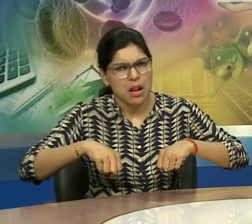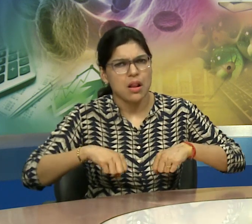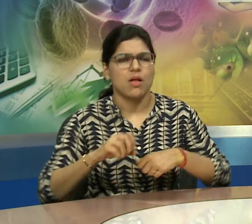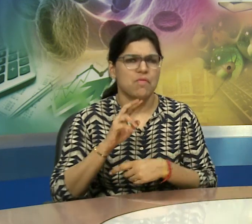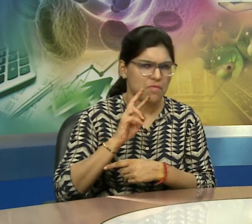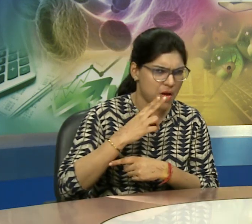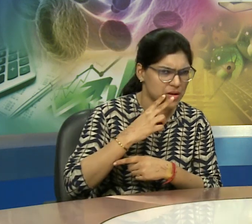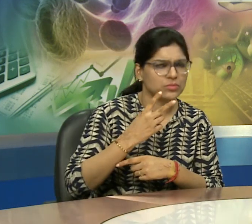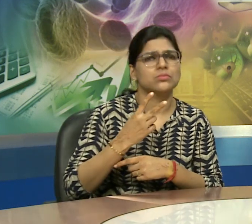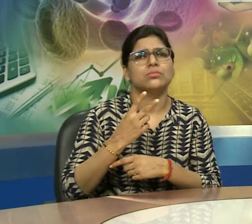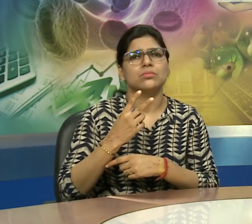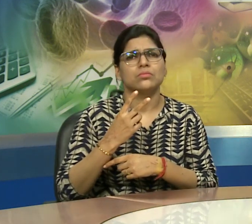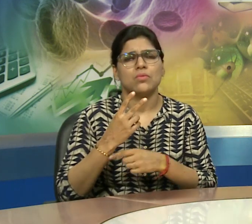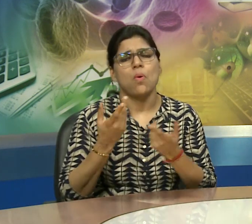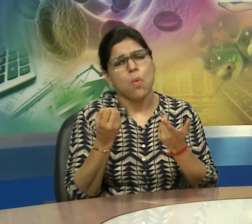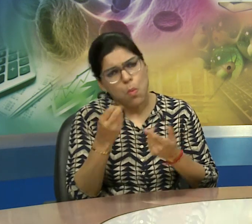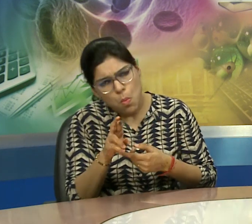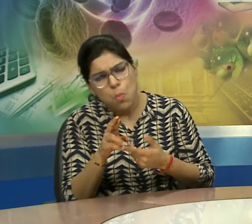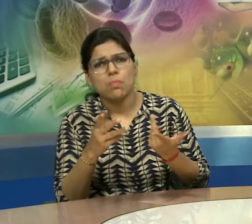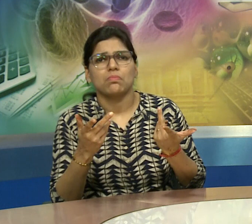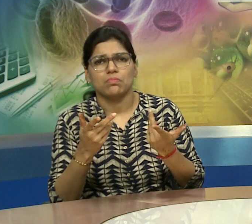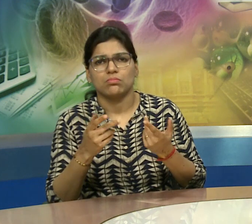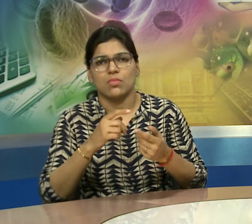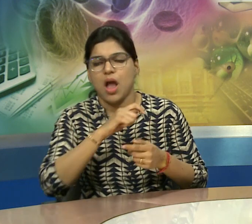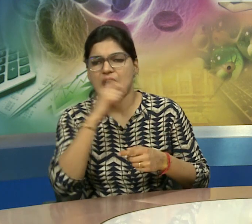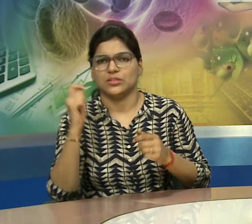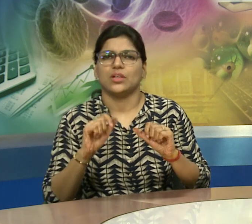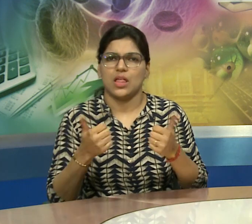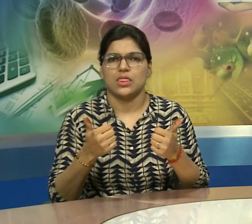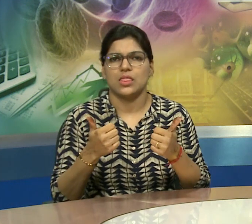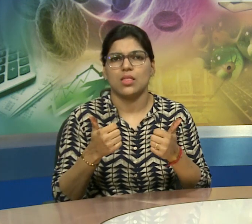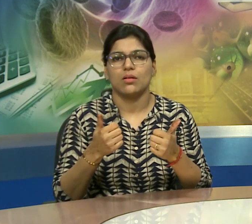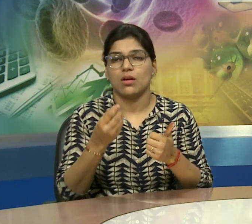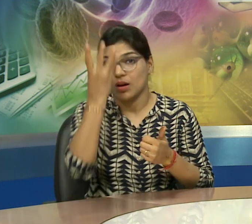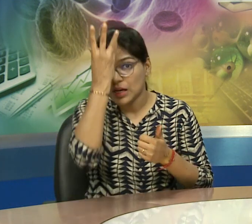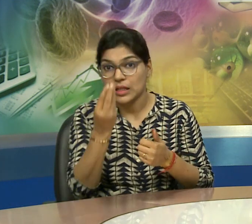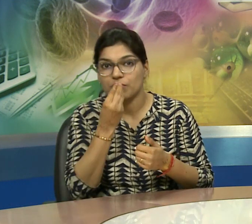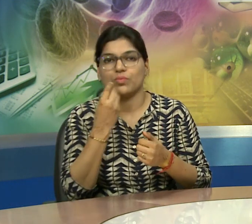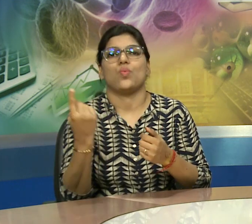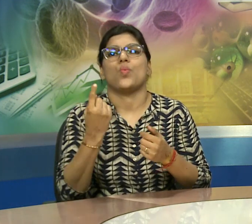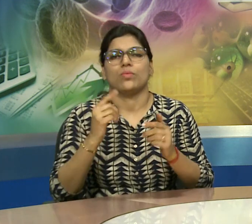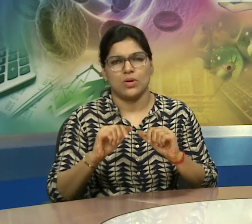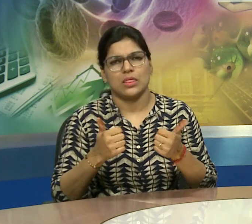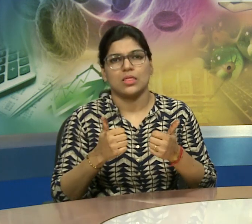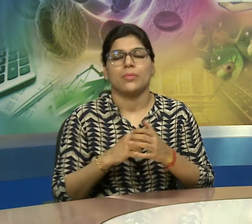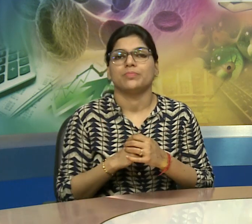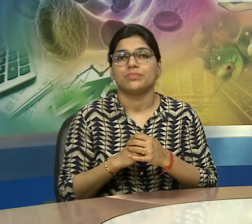Third sentence, we cannot eat veg or non-veg for